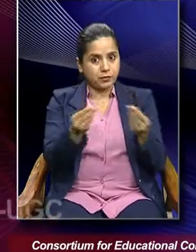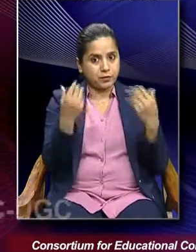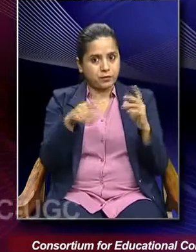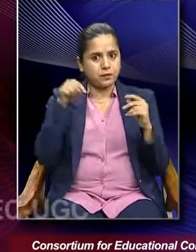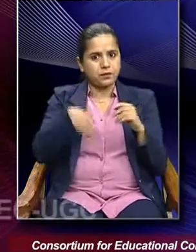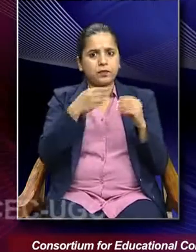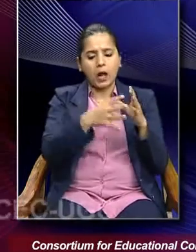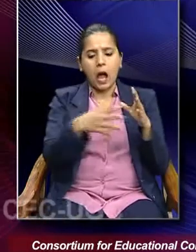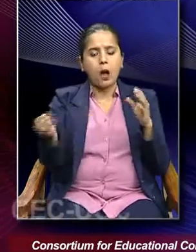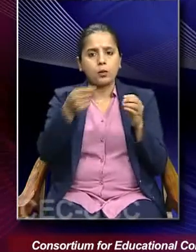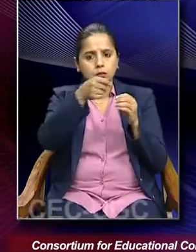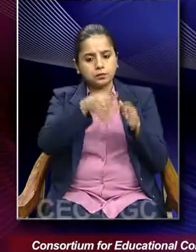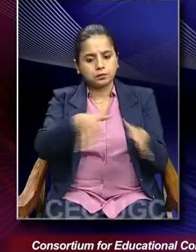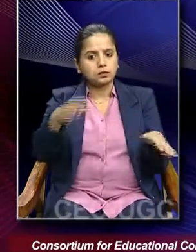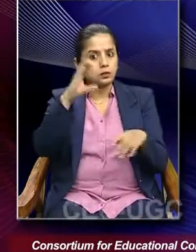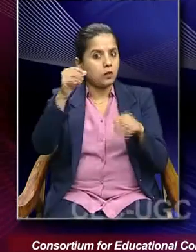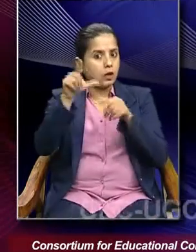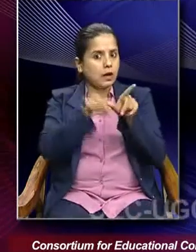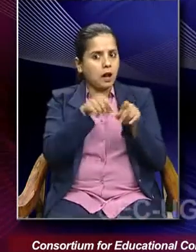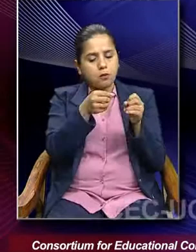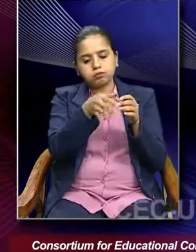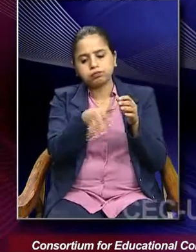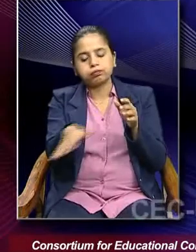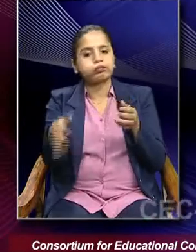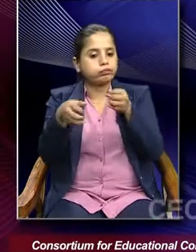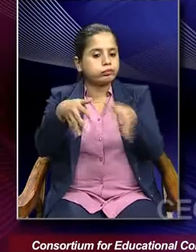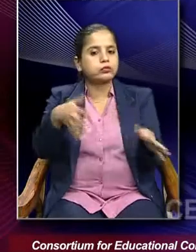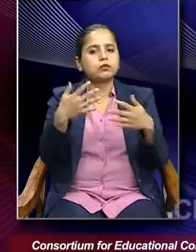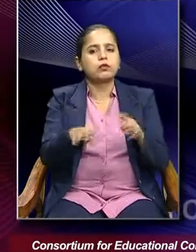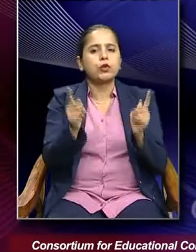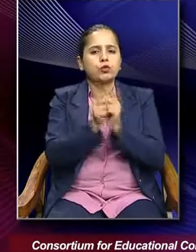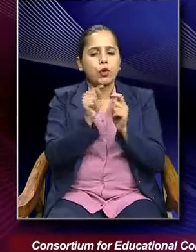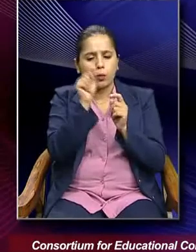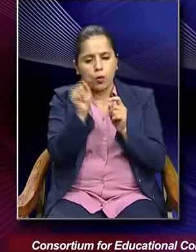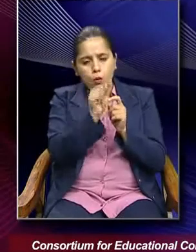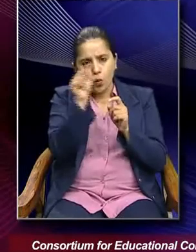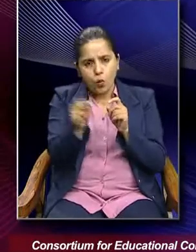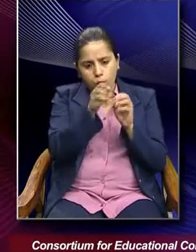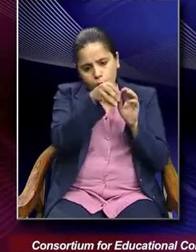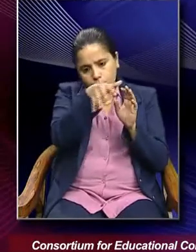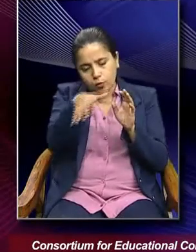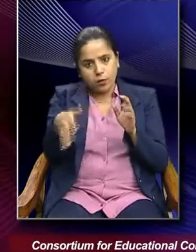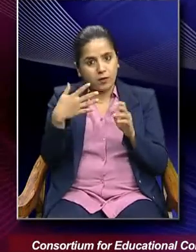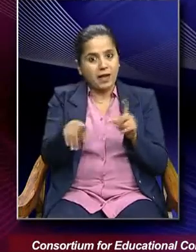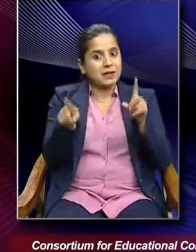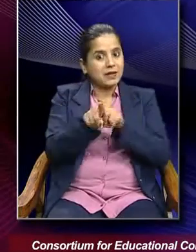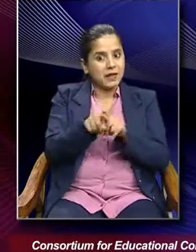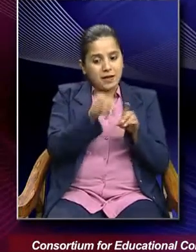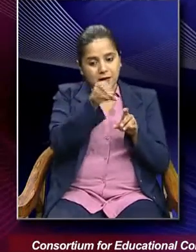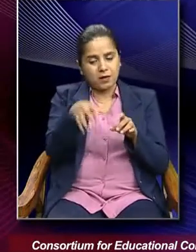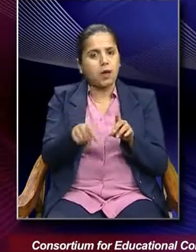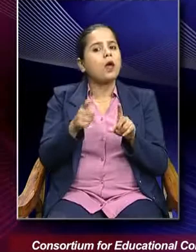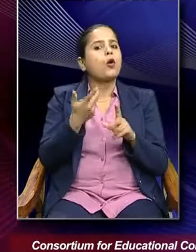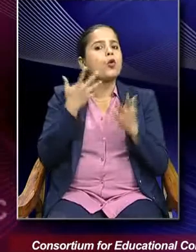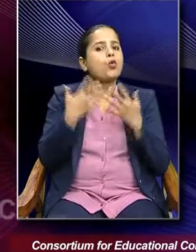drained out of the clay section through a small hole, and like this, the